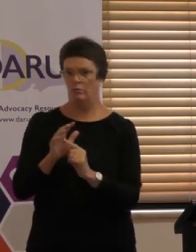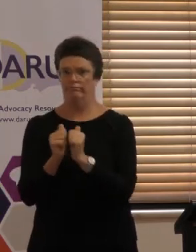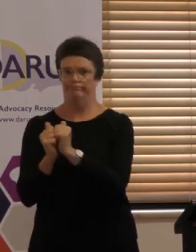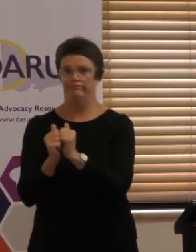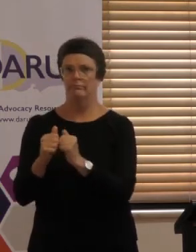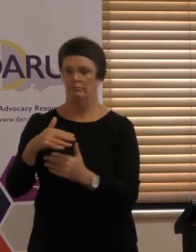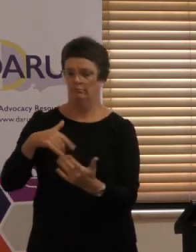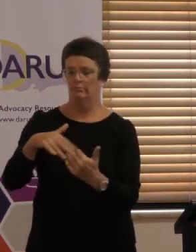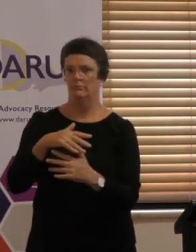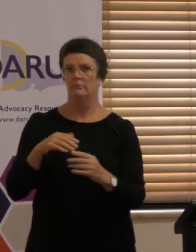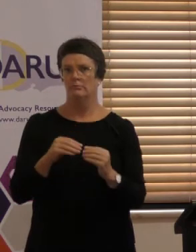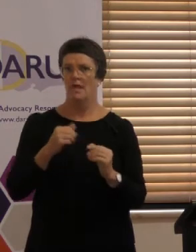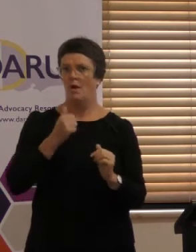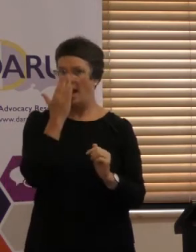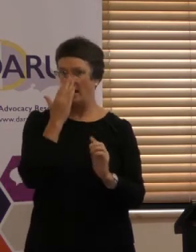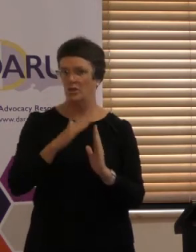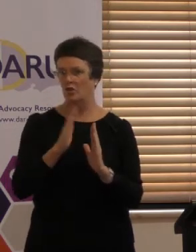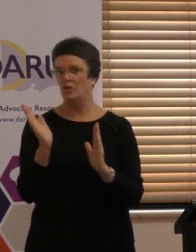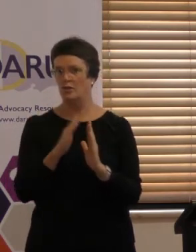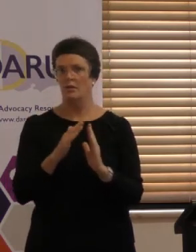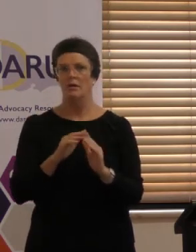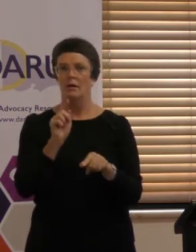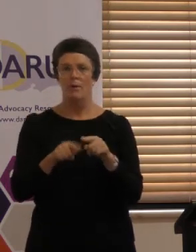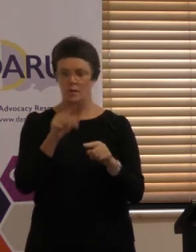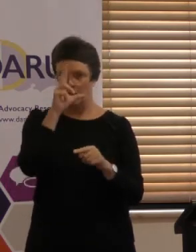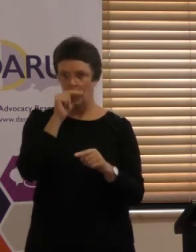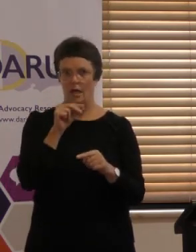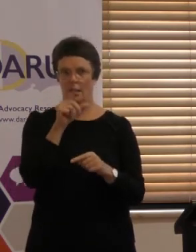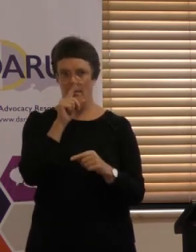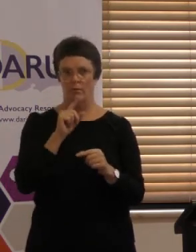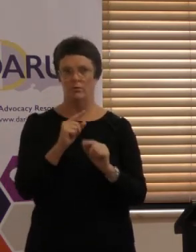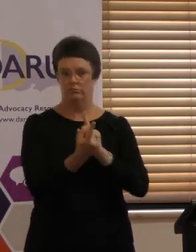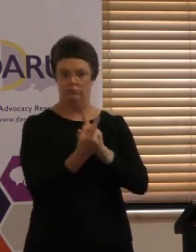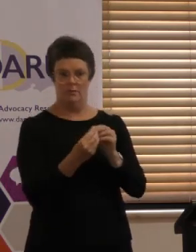talking about. So most of the young people that we connect with are in high school.